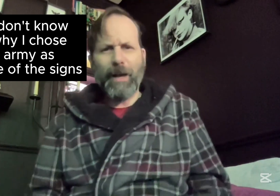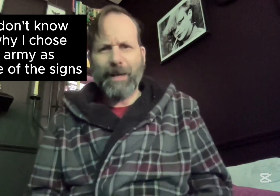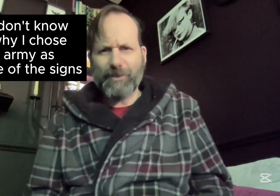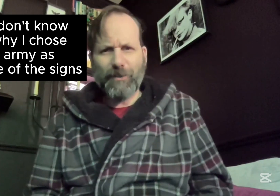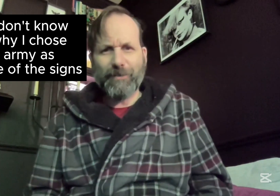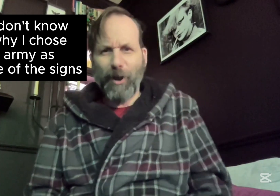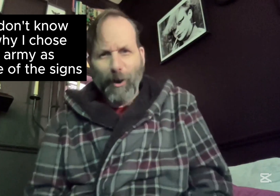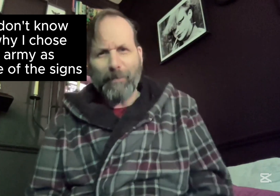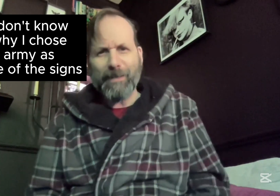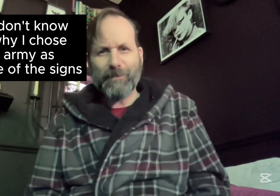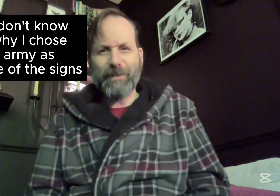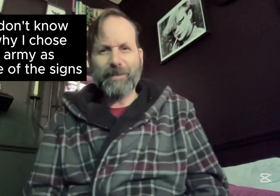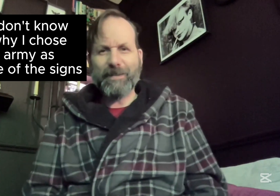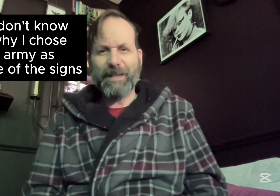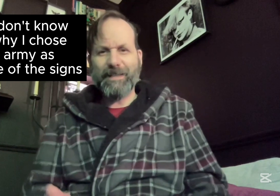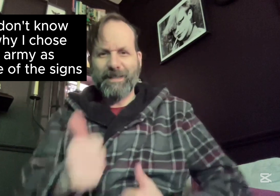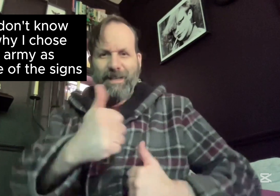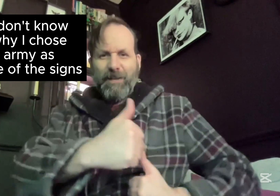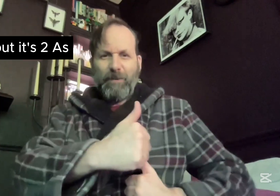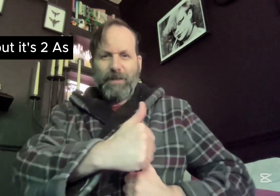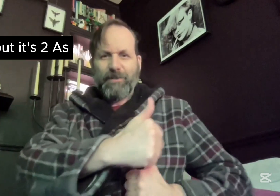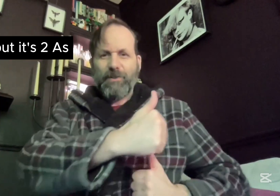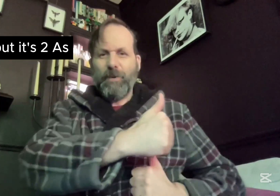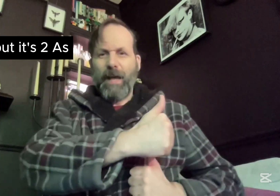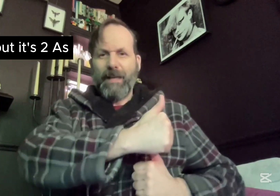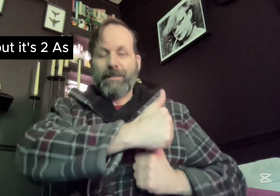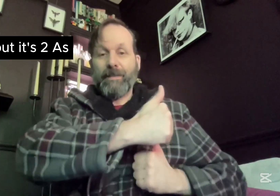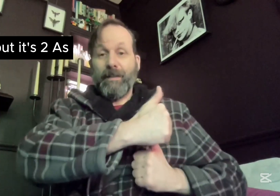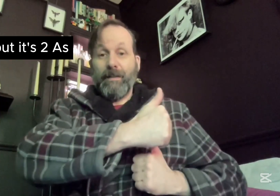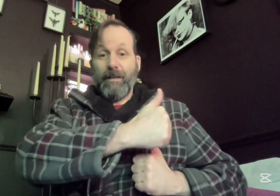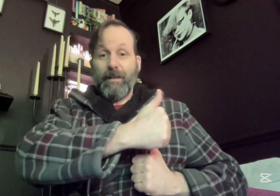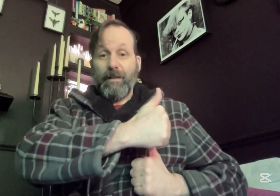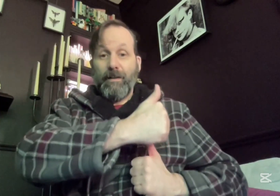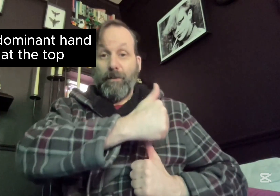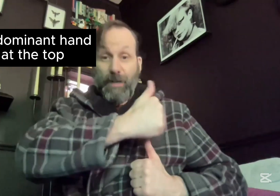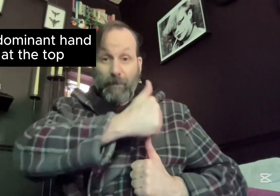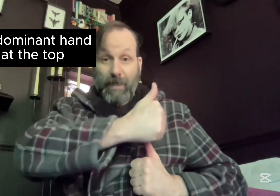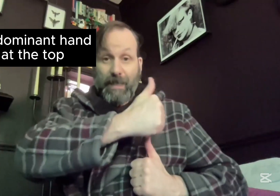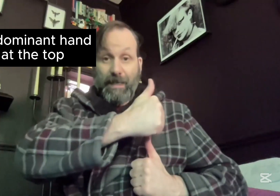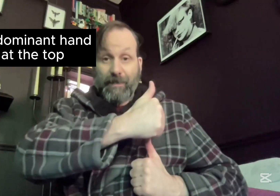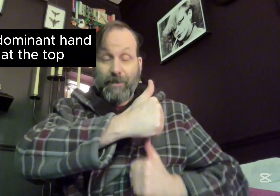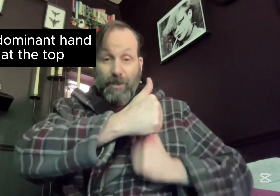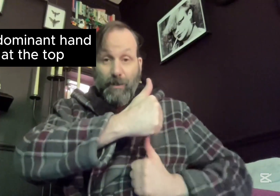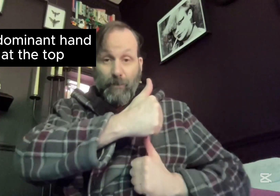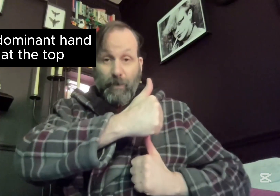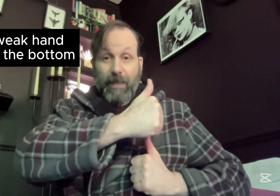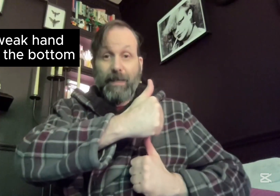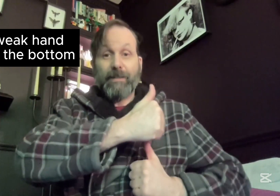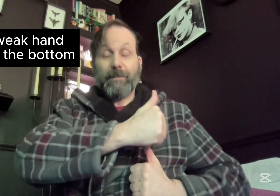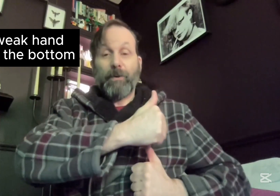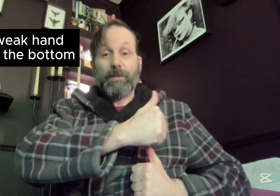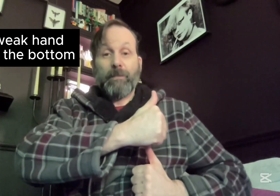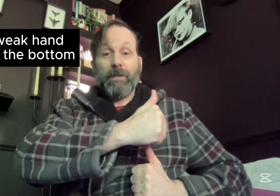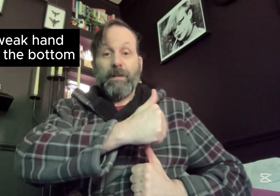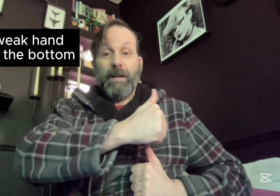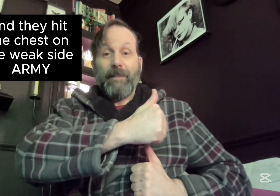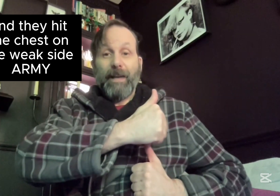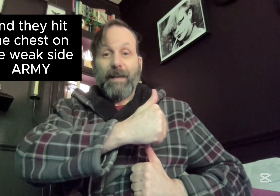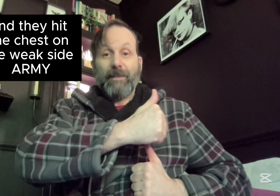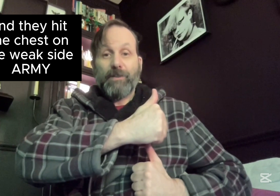why I chose army as one of the signs, but it's two A's, the dominant hand at the top, weak hand at the bottom, and they hit the